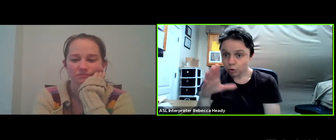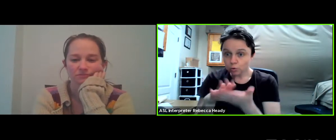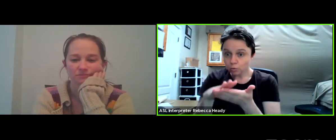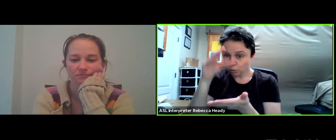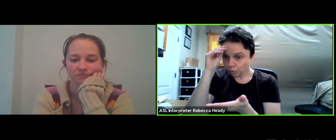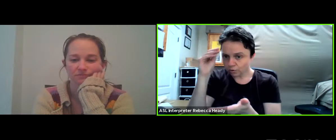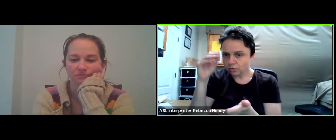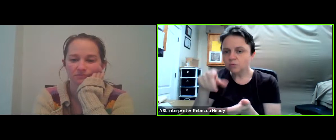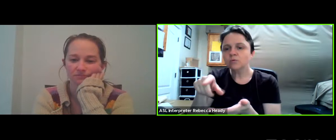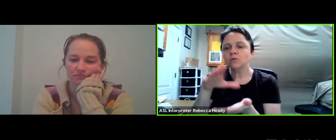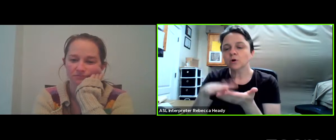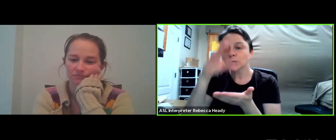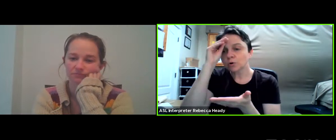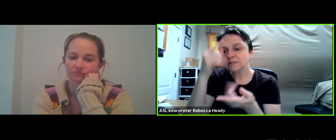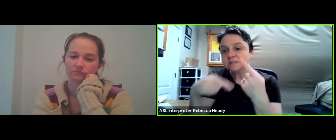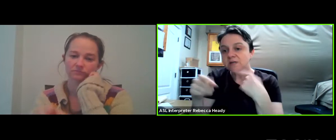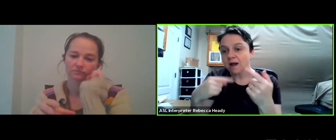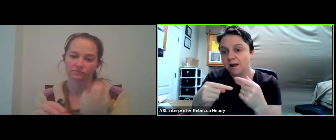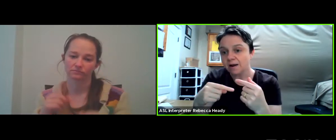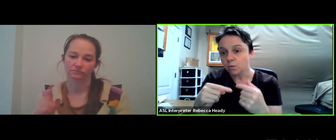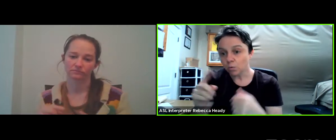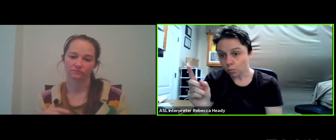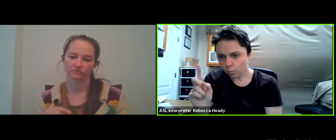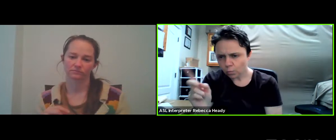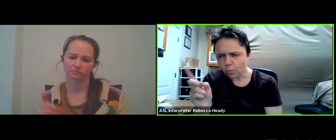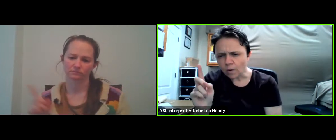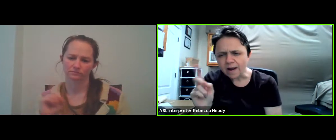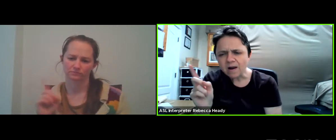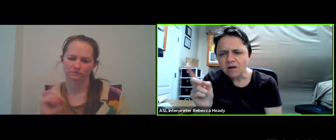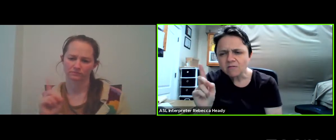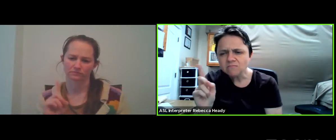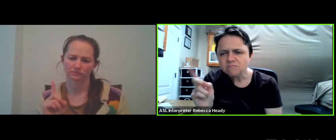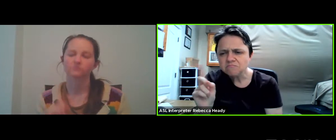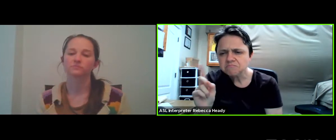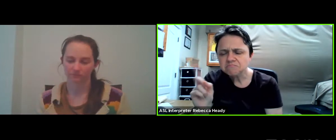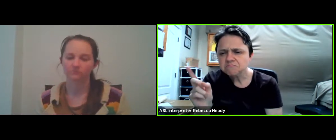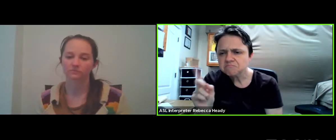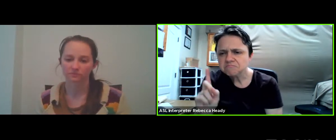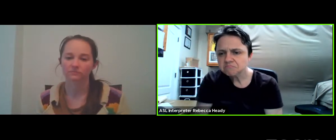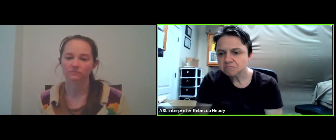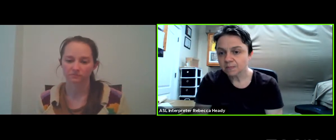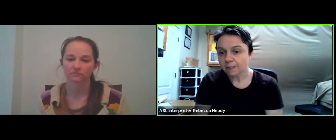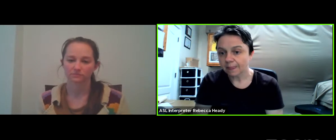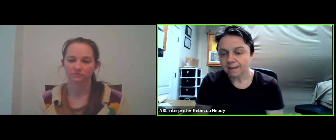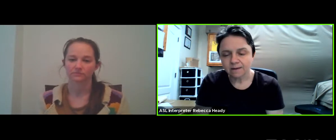sign, you learn sign where?